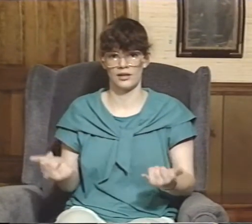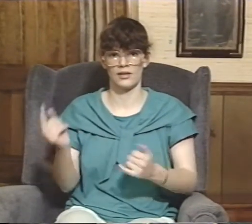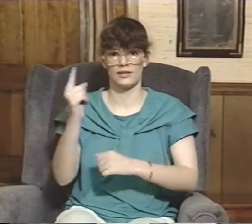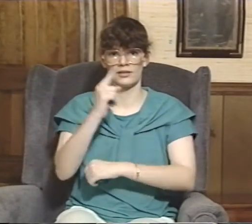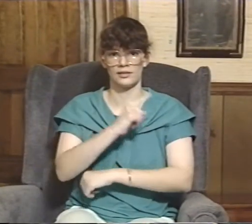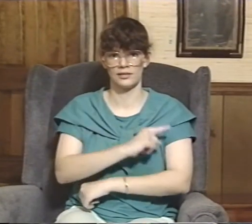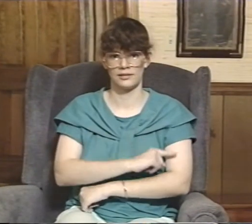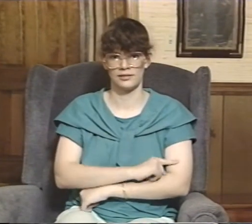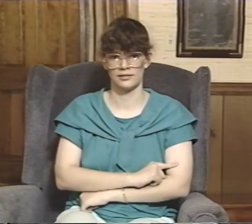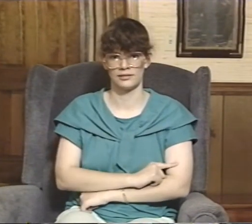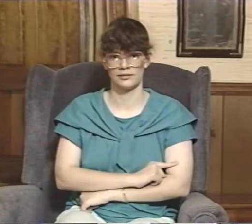Today.